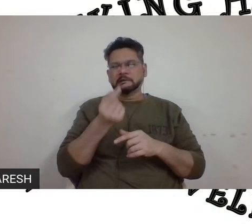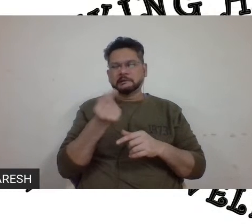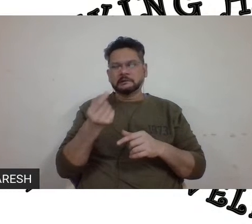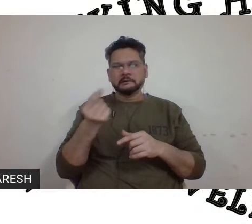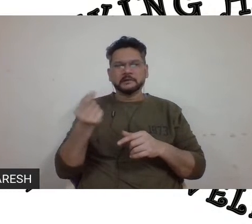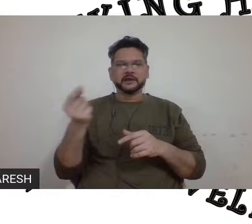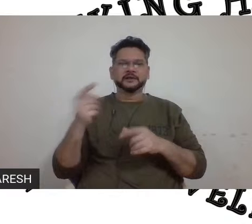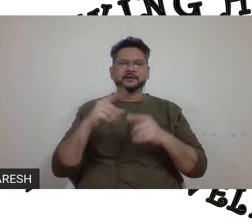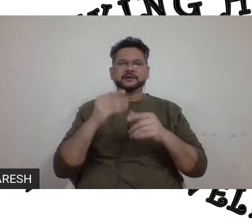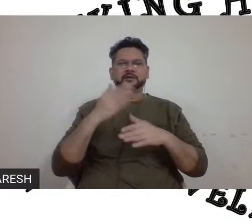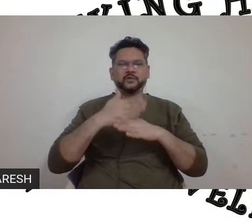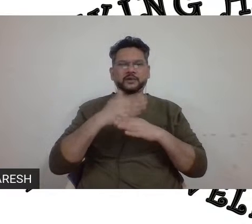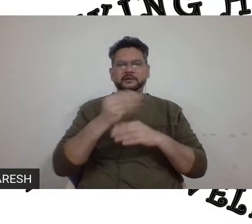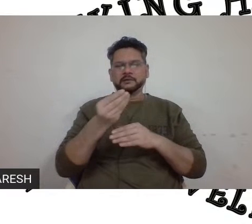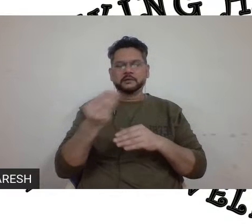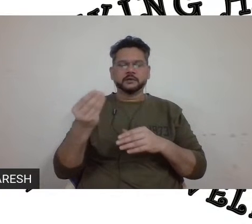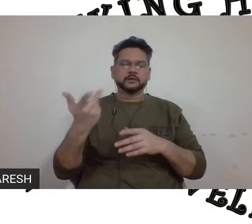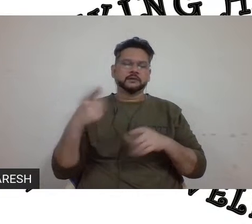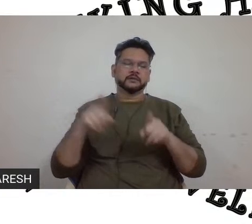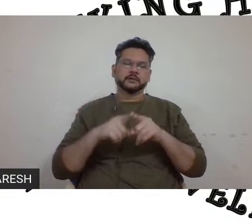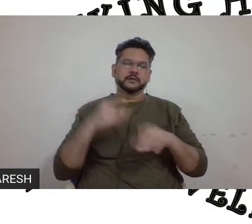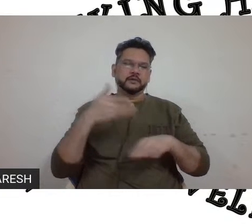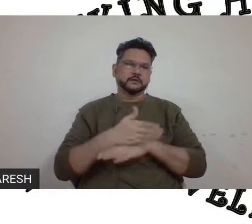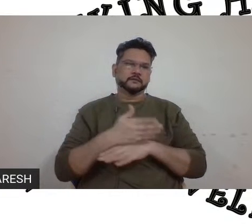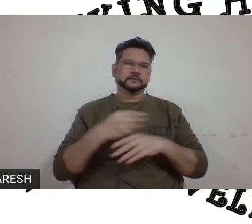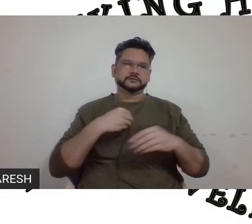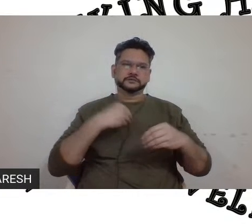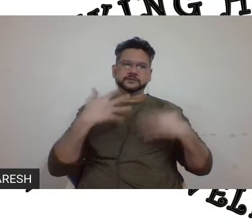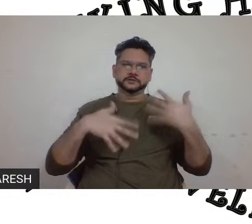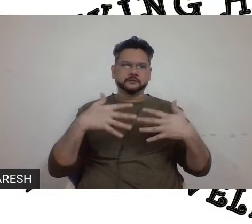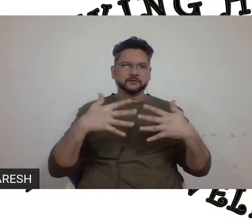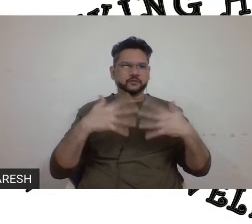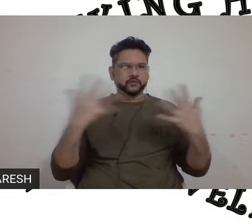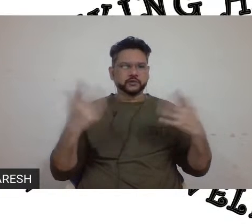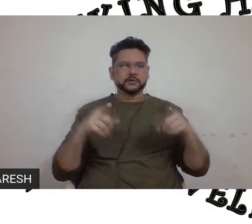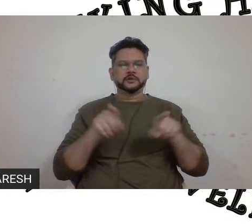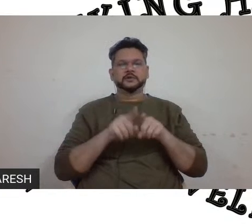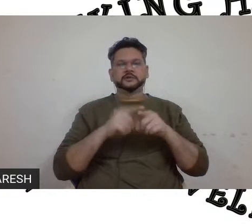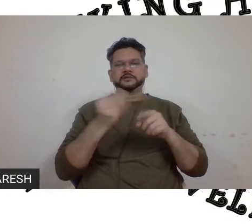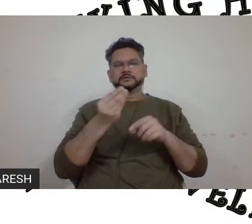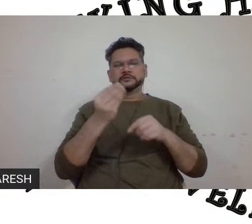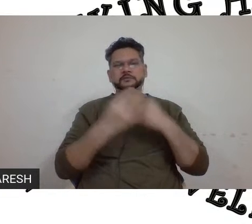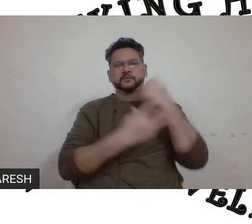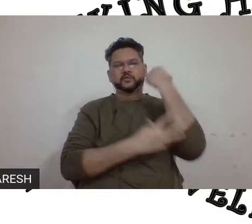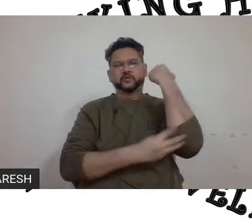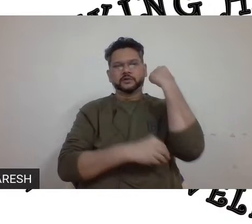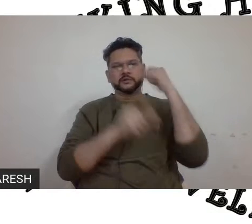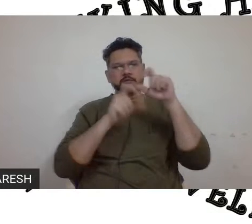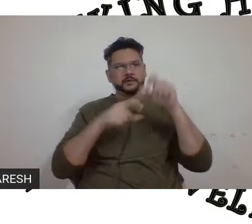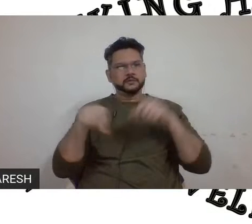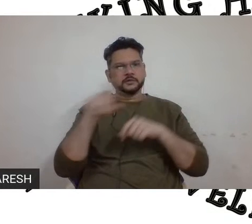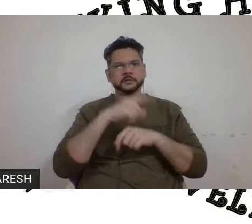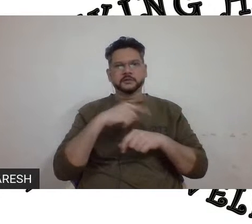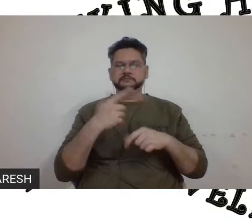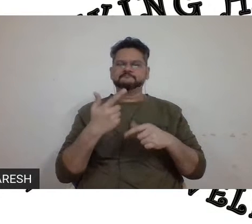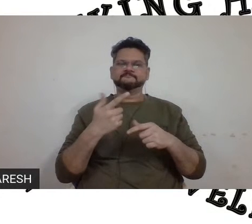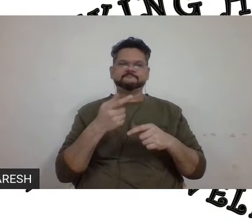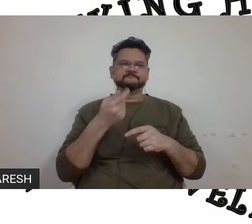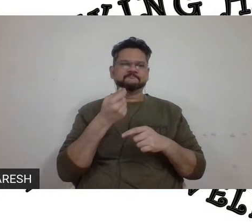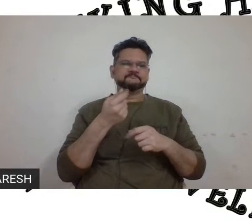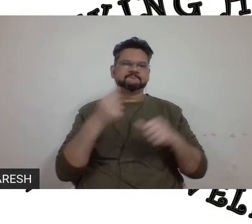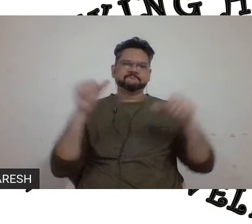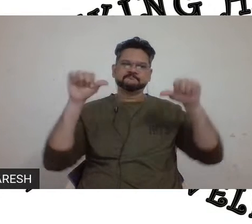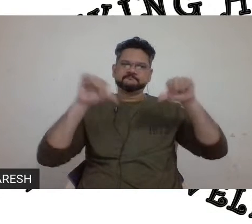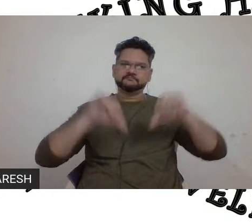and people who are on the poverty line, or like they are not well off, so they have been affected in a great way.